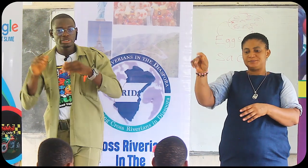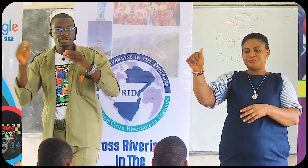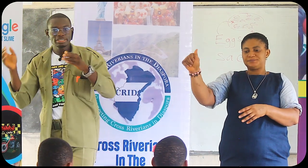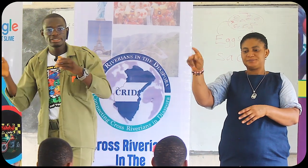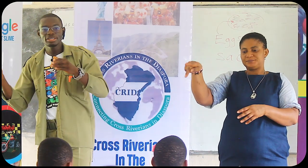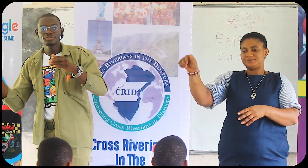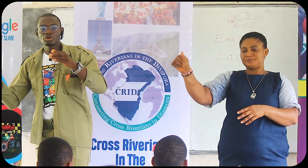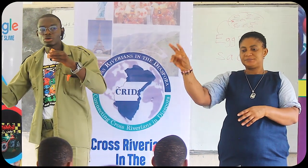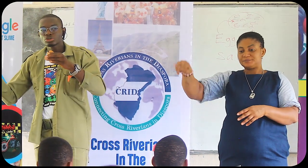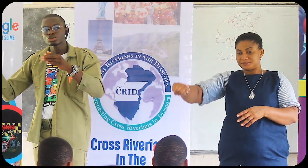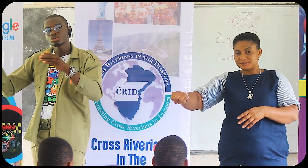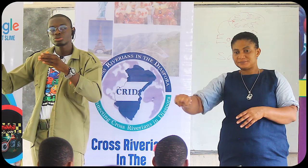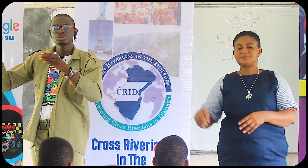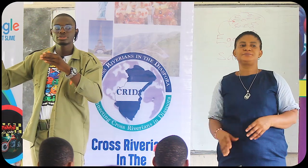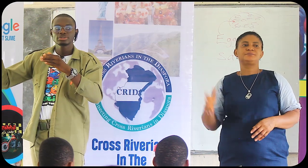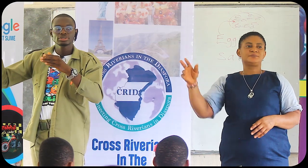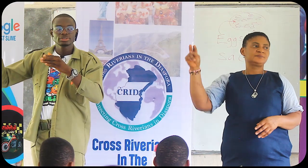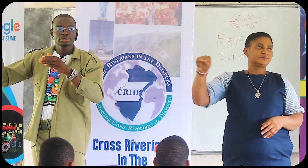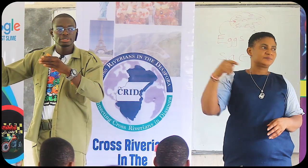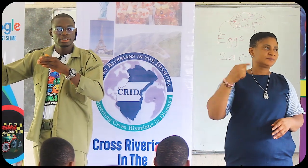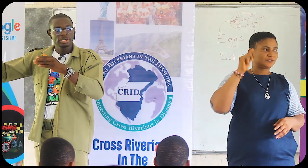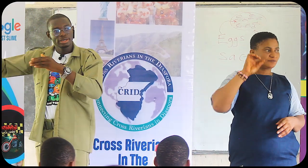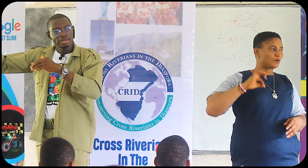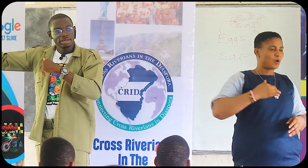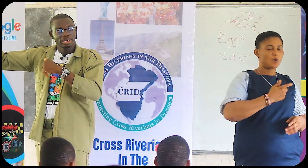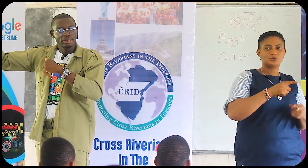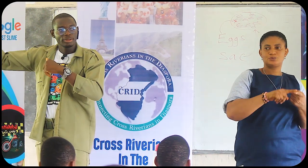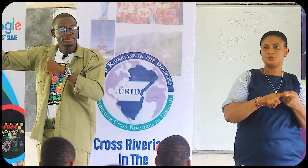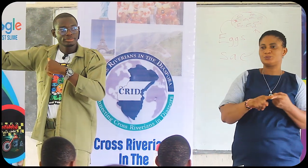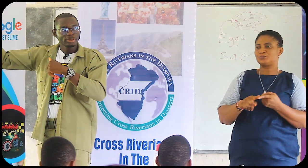And so there is a need for us to